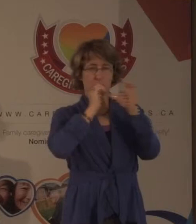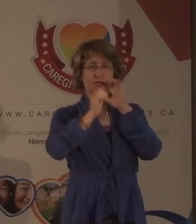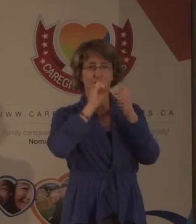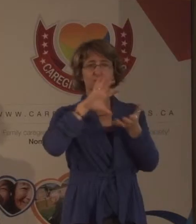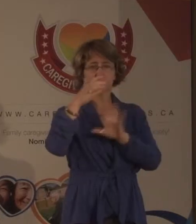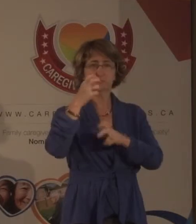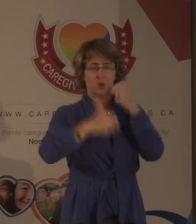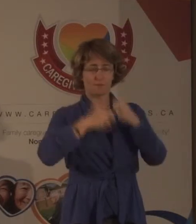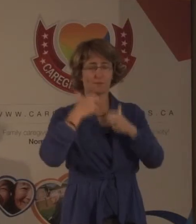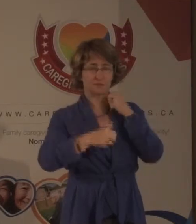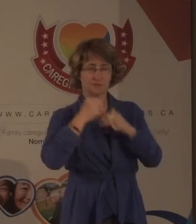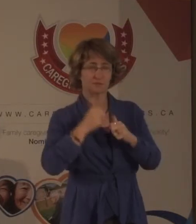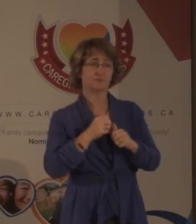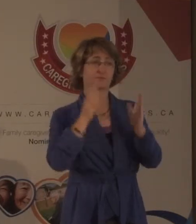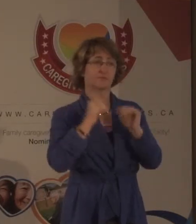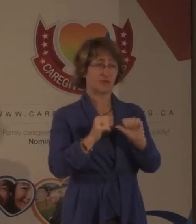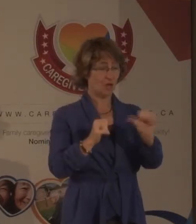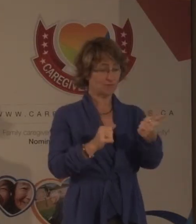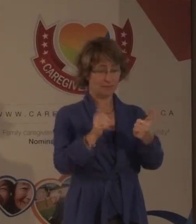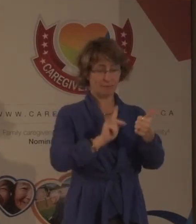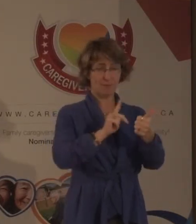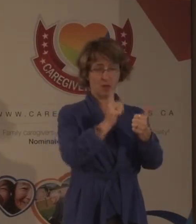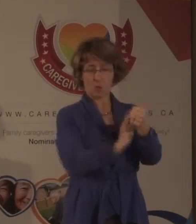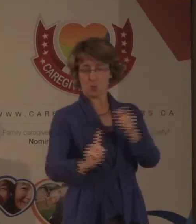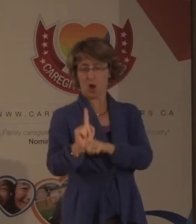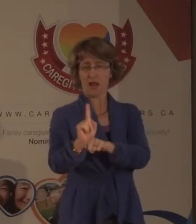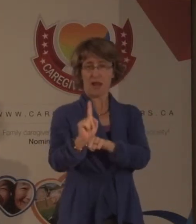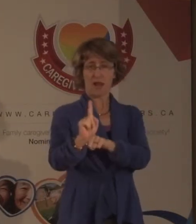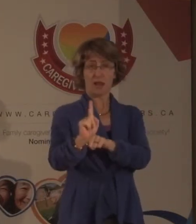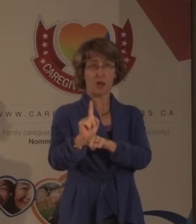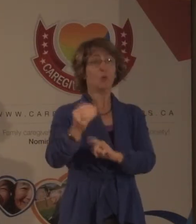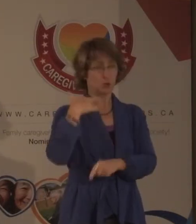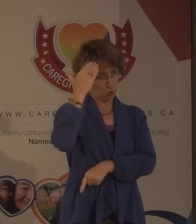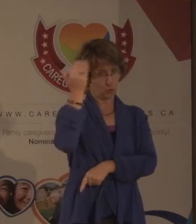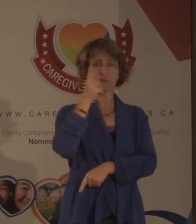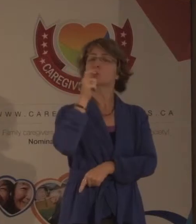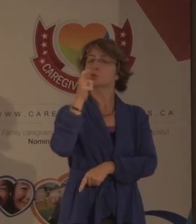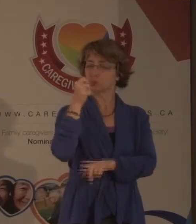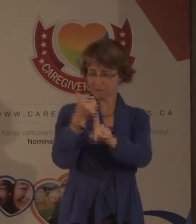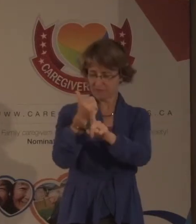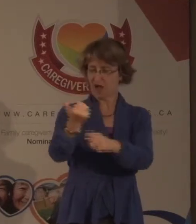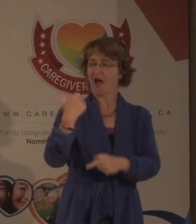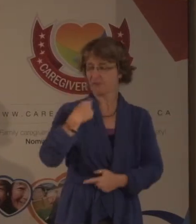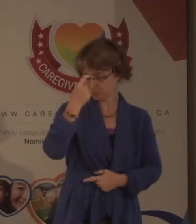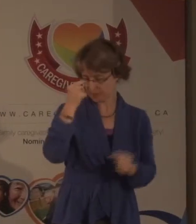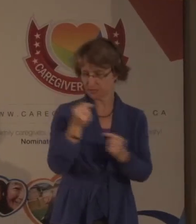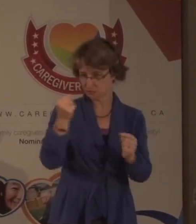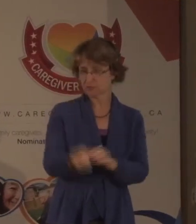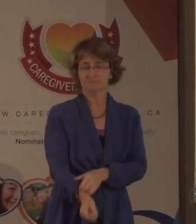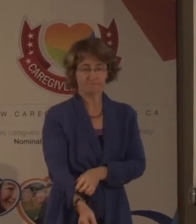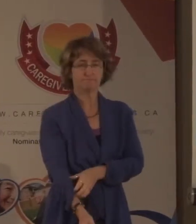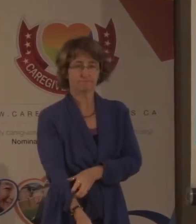disorders. So 1 in 10 people will know somebody who suffers a brain injury this year.